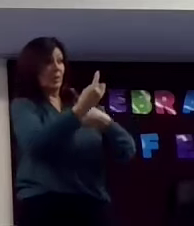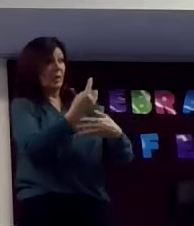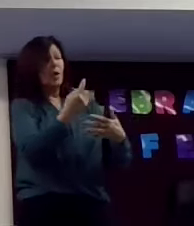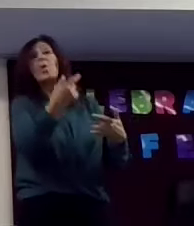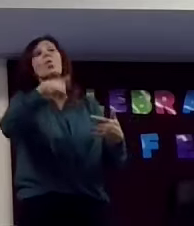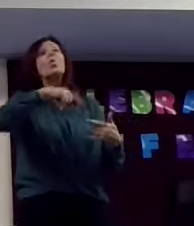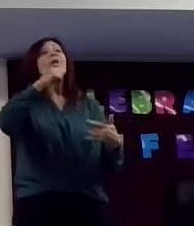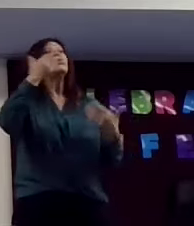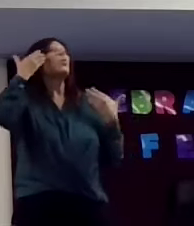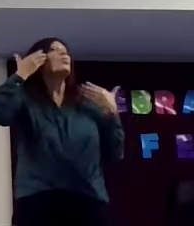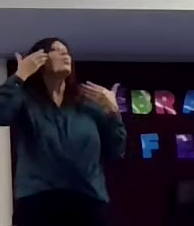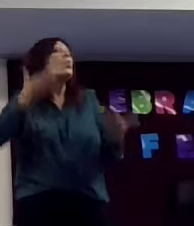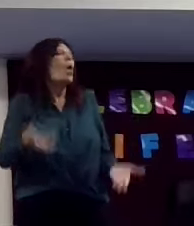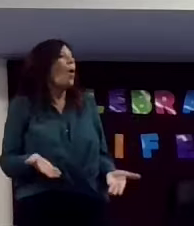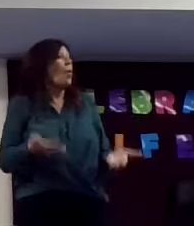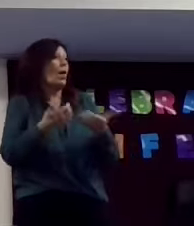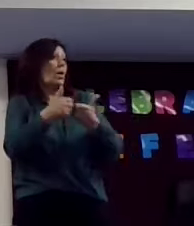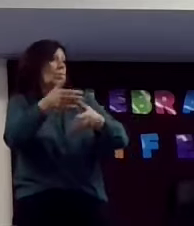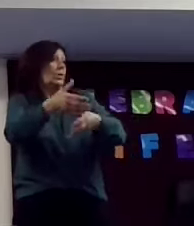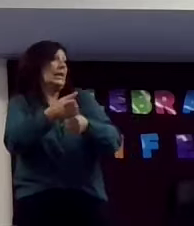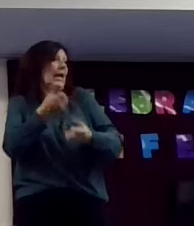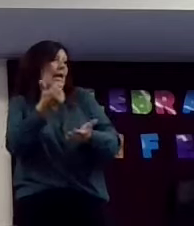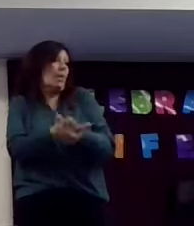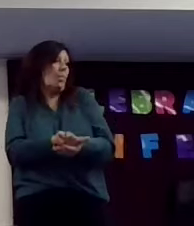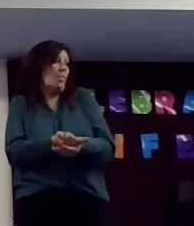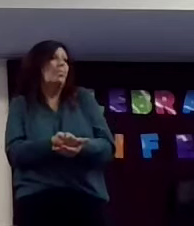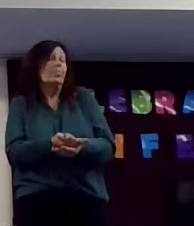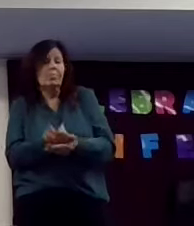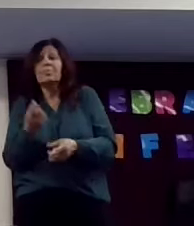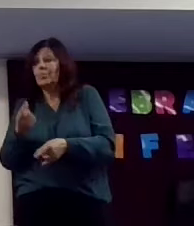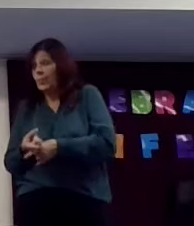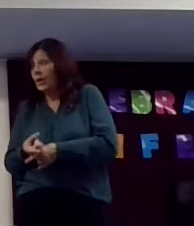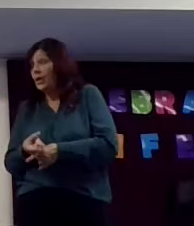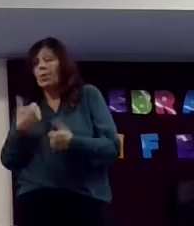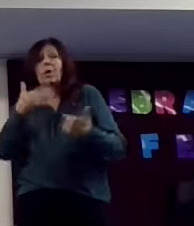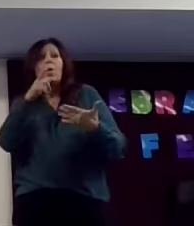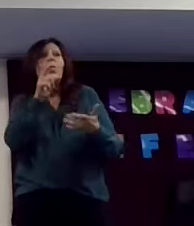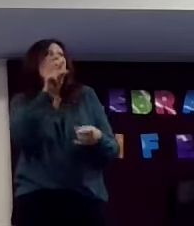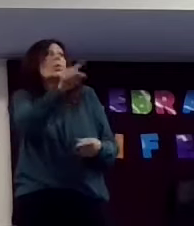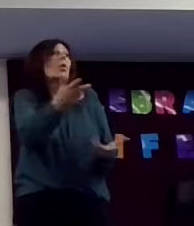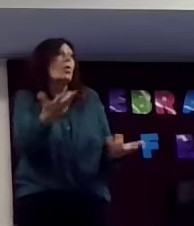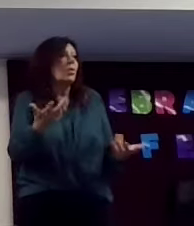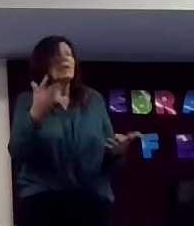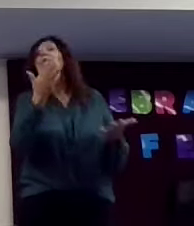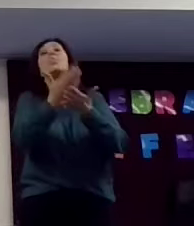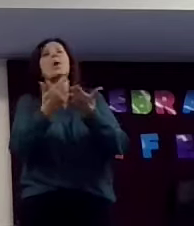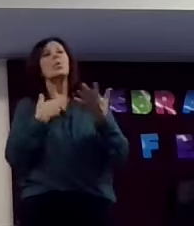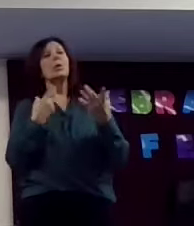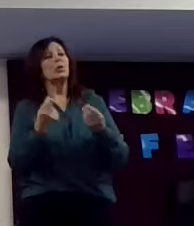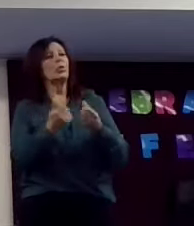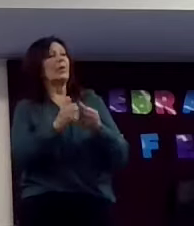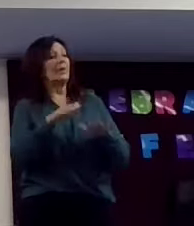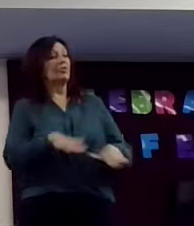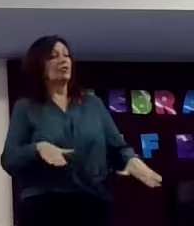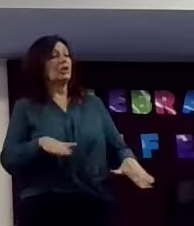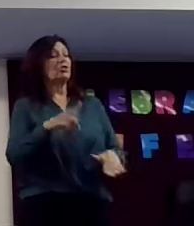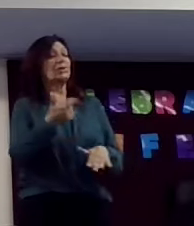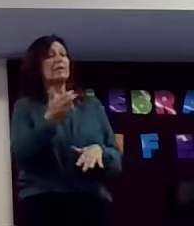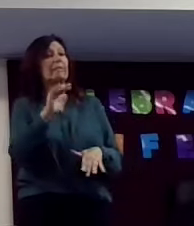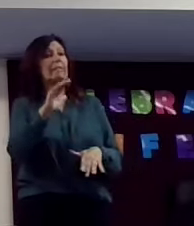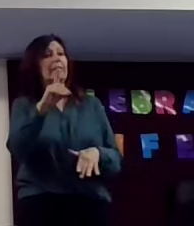is we don't even know how to get the help that we need, right? We don't know who to go to. It's part of what I'm doing with the Children's Guild